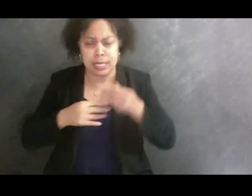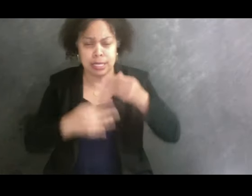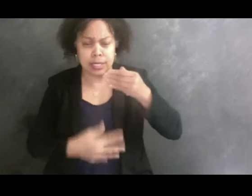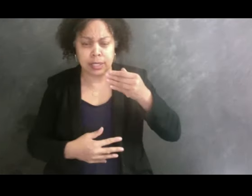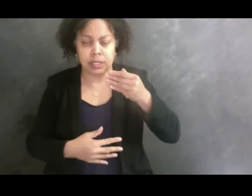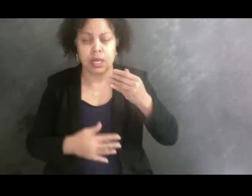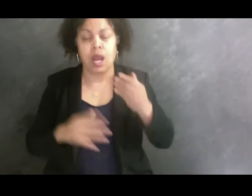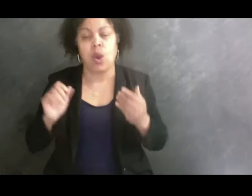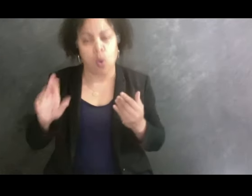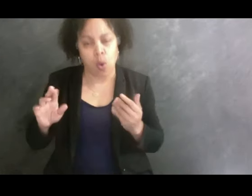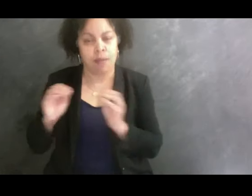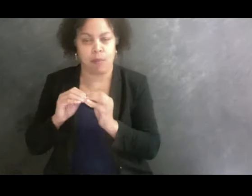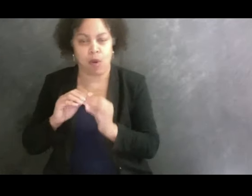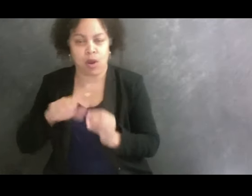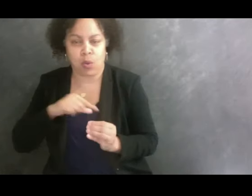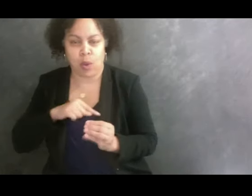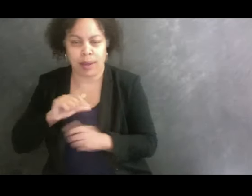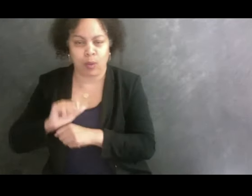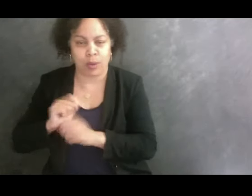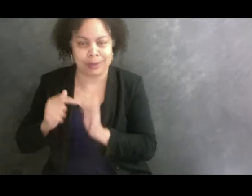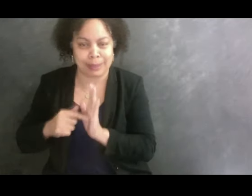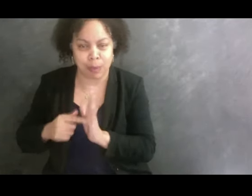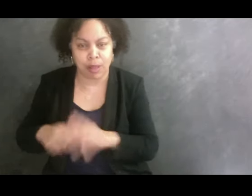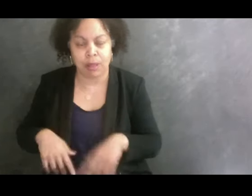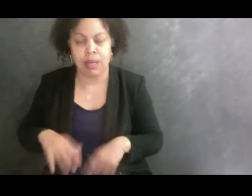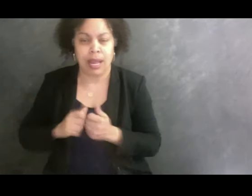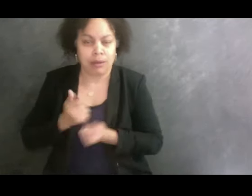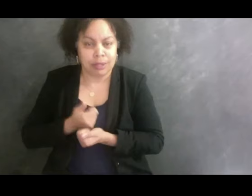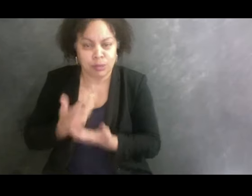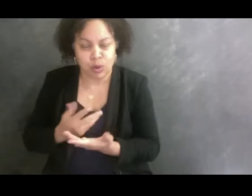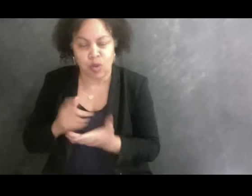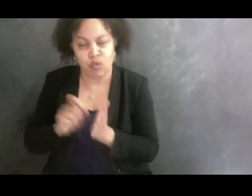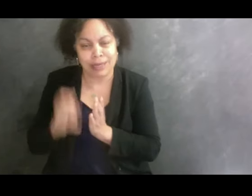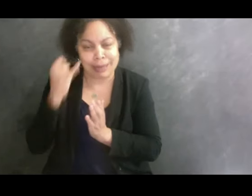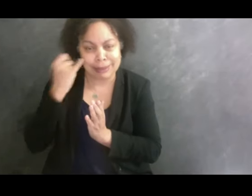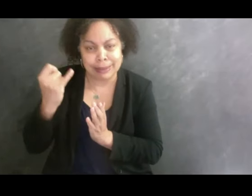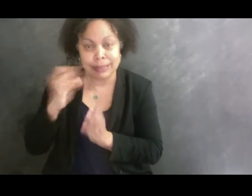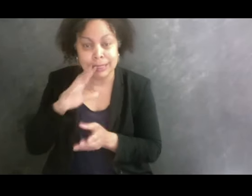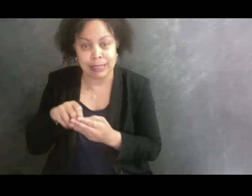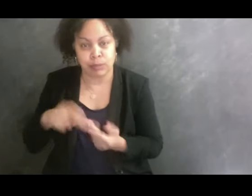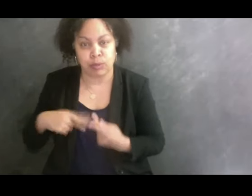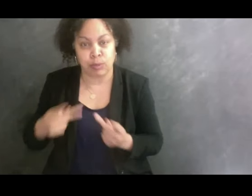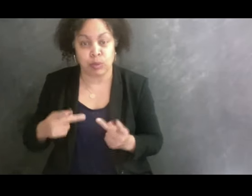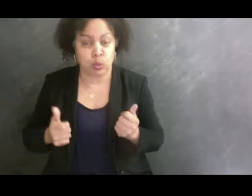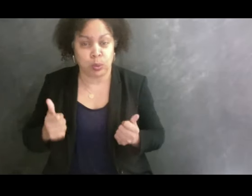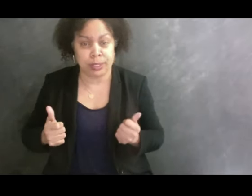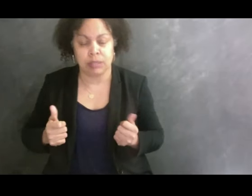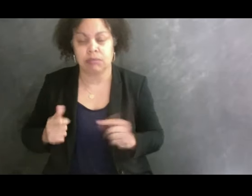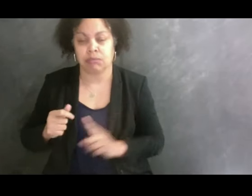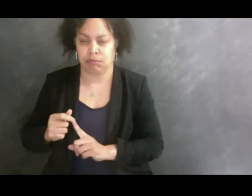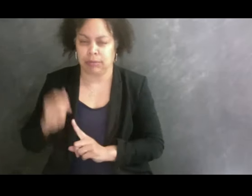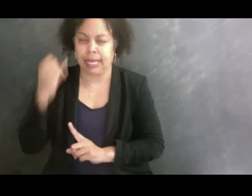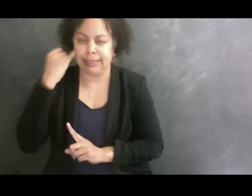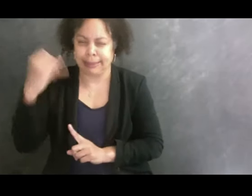samples in conjunction with the expression of a written idea proposal? So this is a great question. It's about the idea.